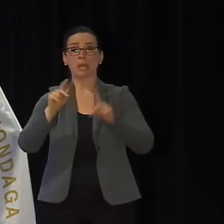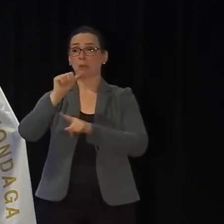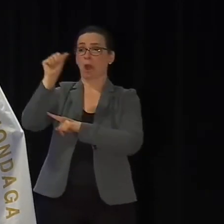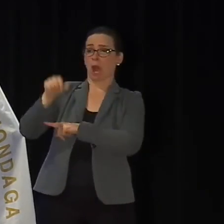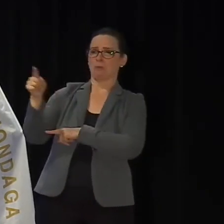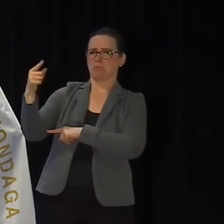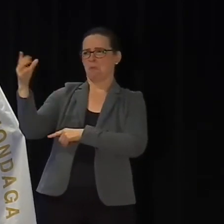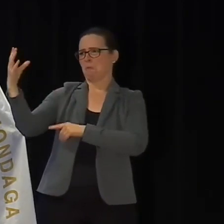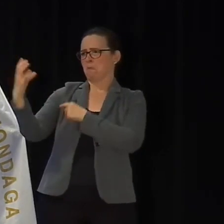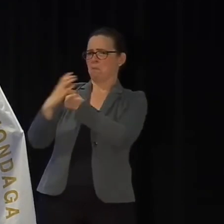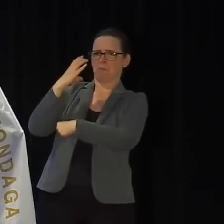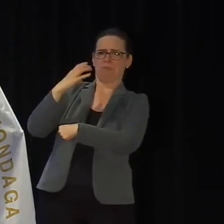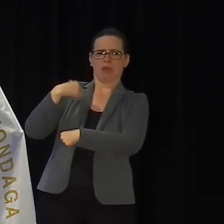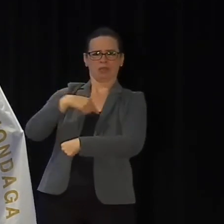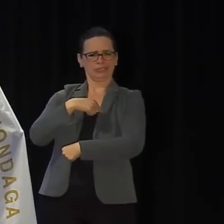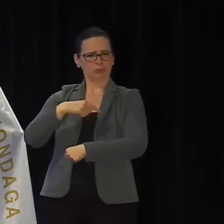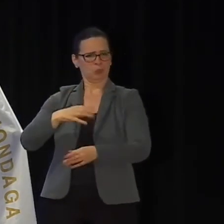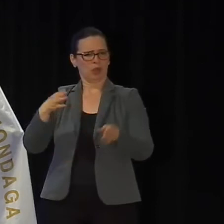just don't.